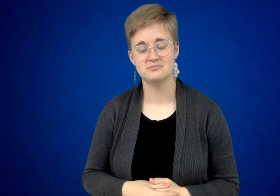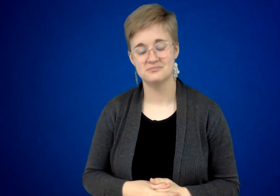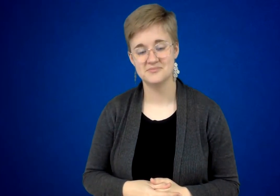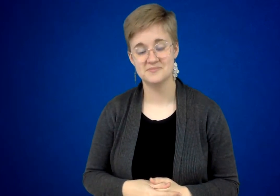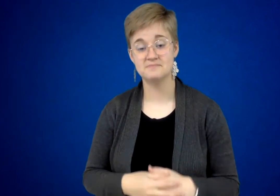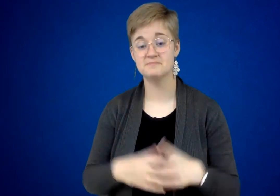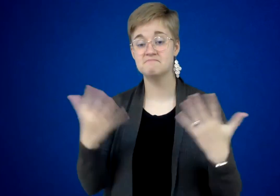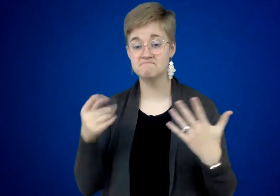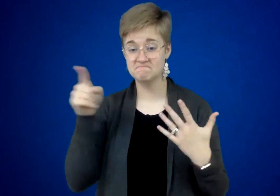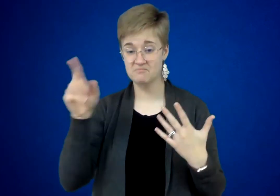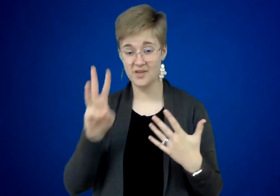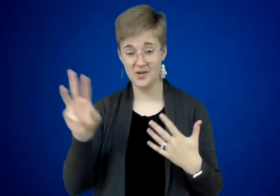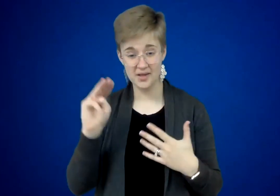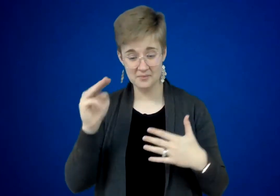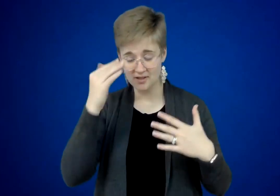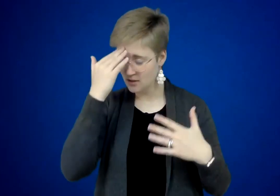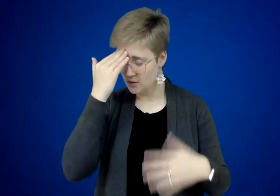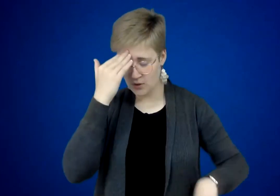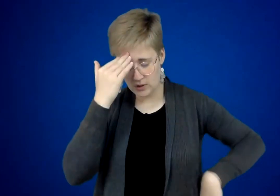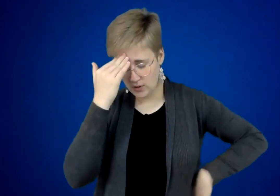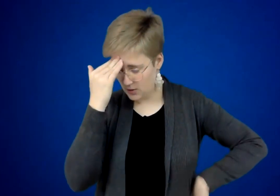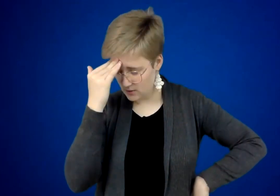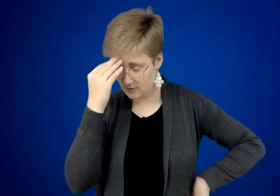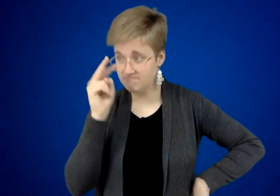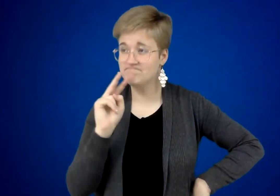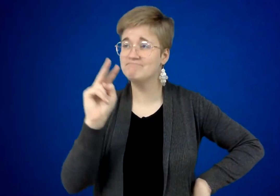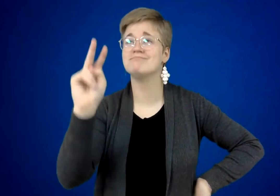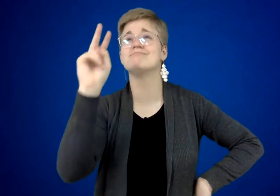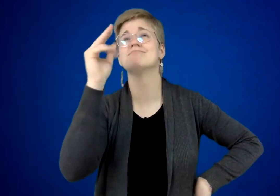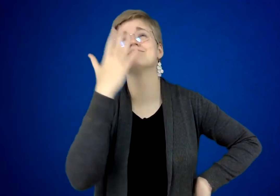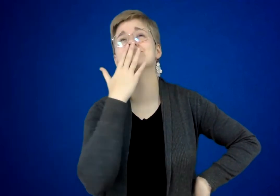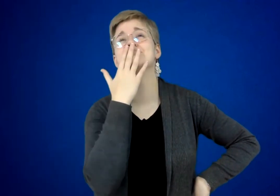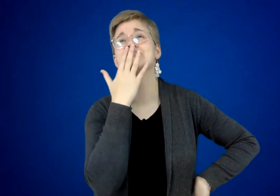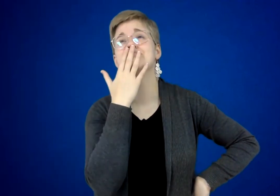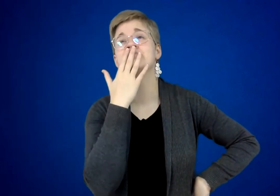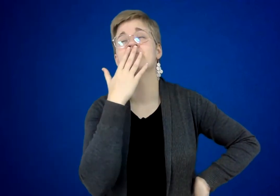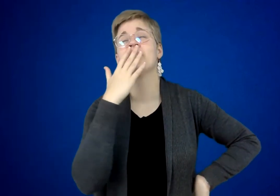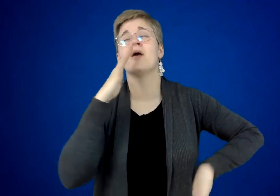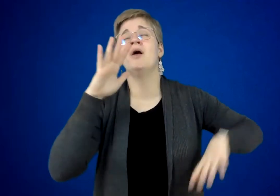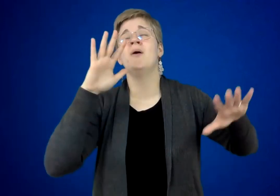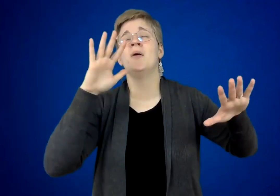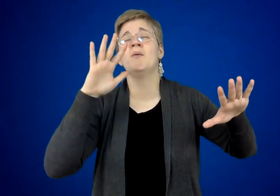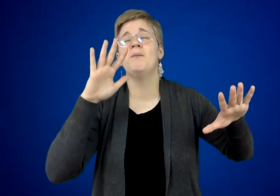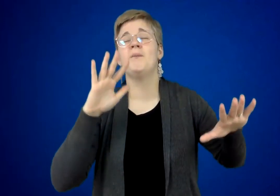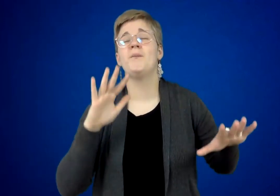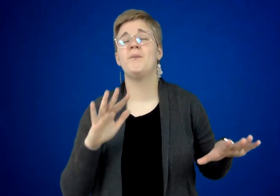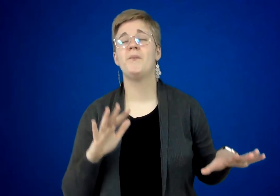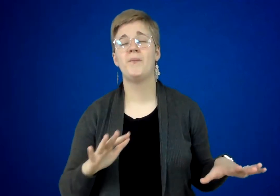Willie Mae shook her head. She looked up at the ceiling. She let out her breath in a loud, slow hiss